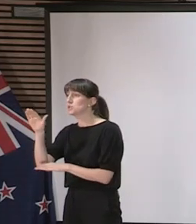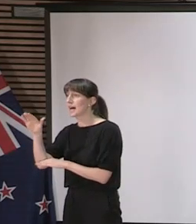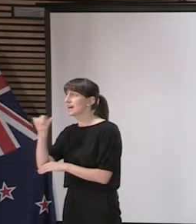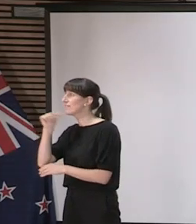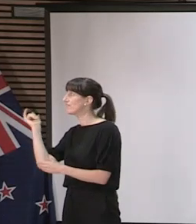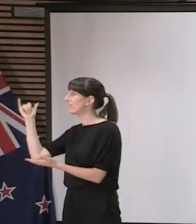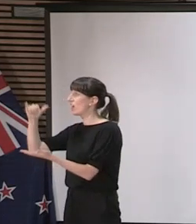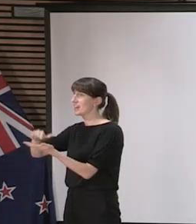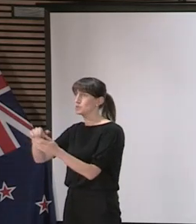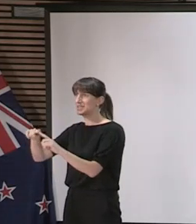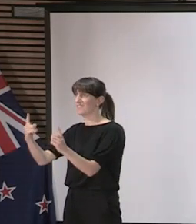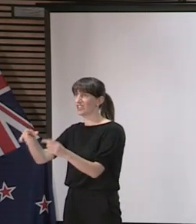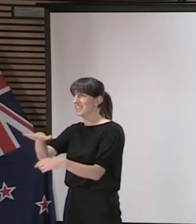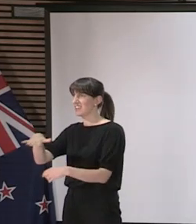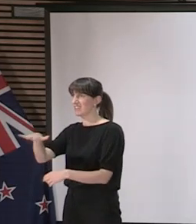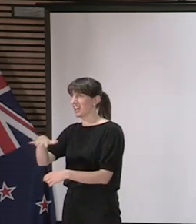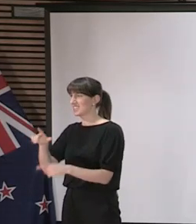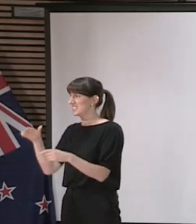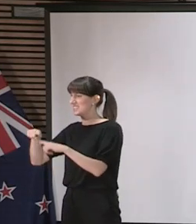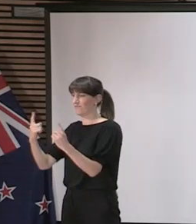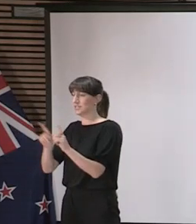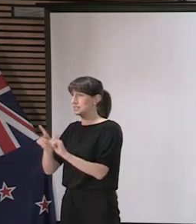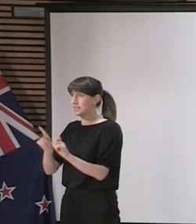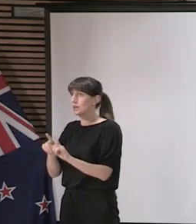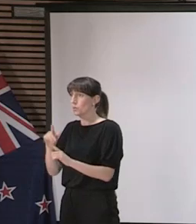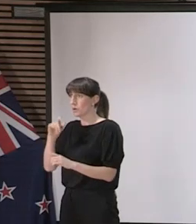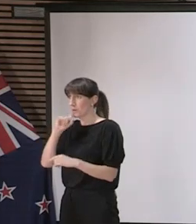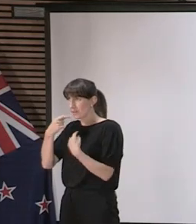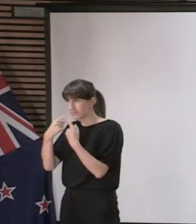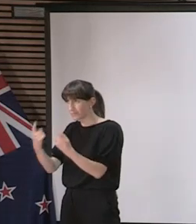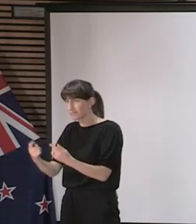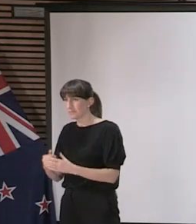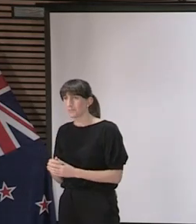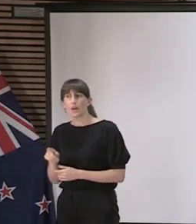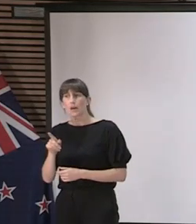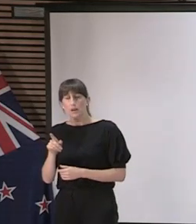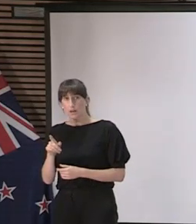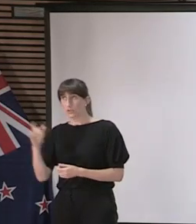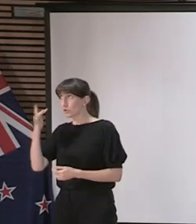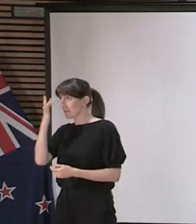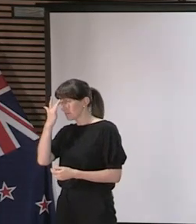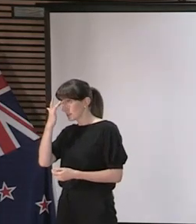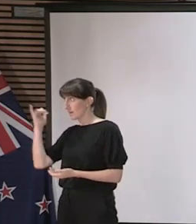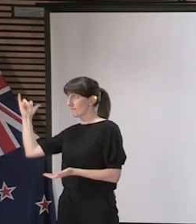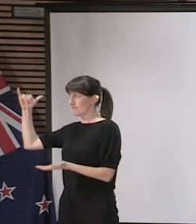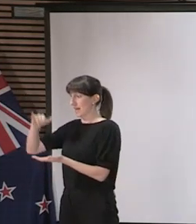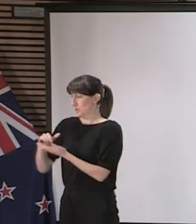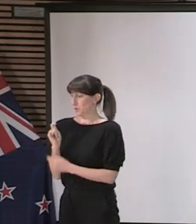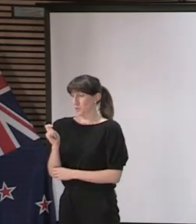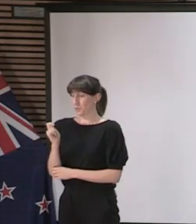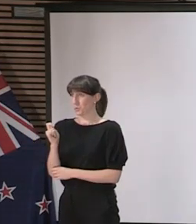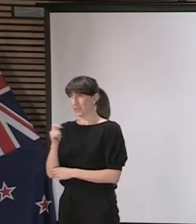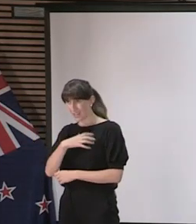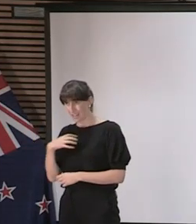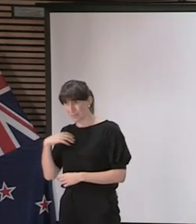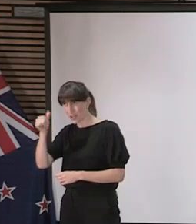those details to the public as and when we have those details available. Flights from India are coming soon, so assuming the government knows where they're